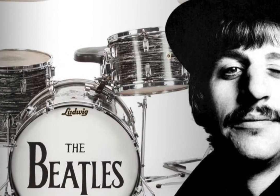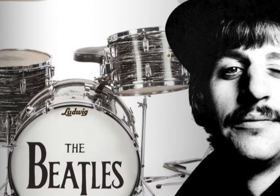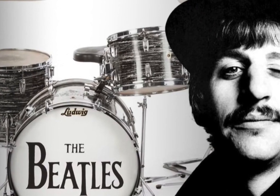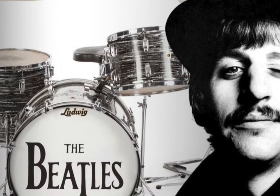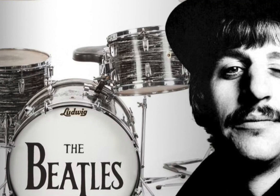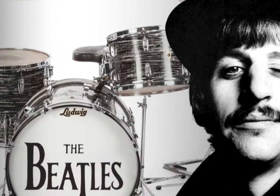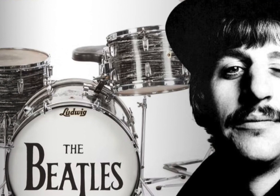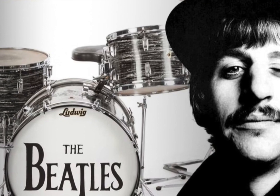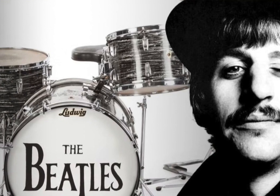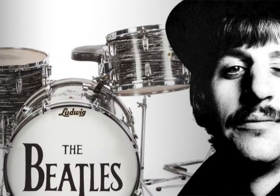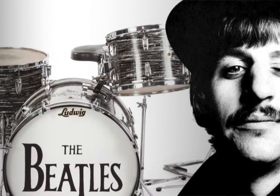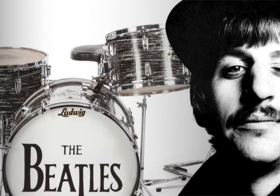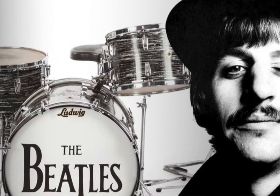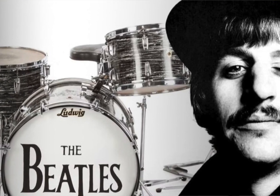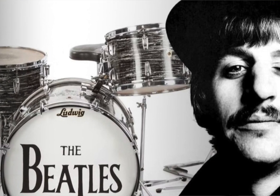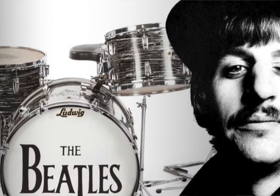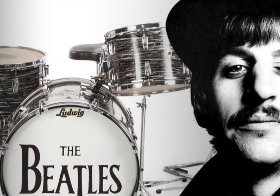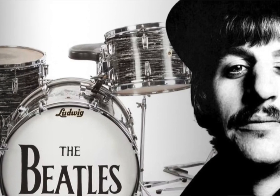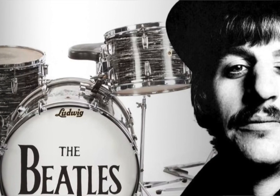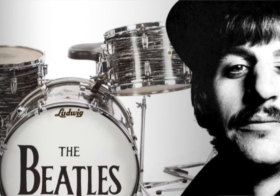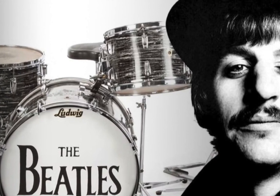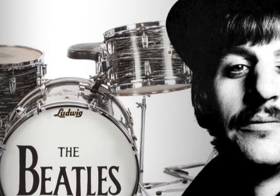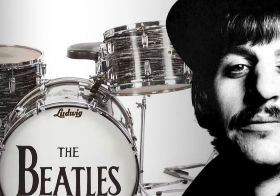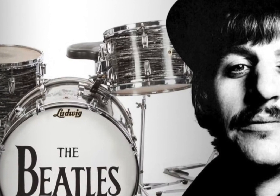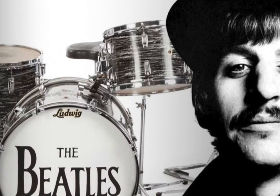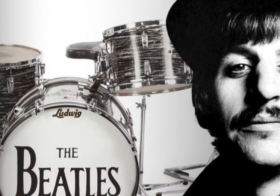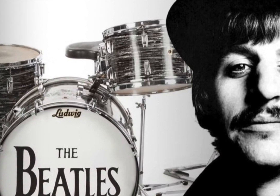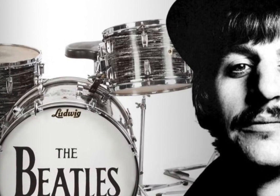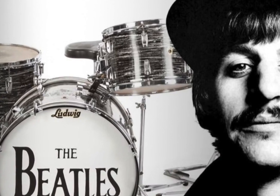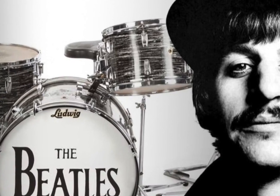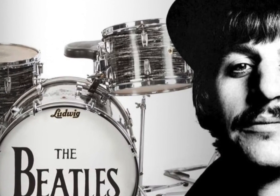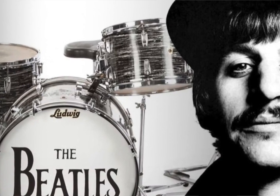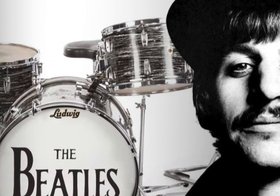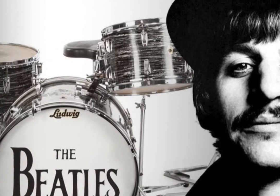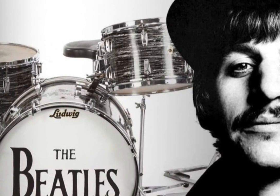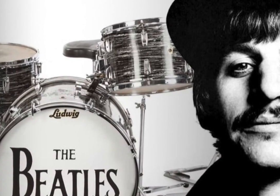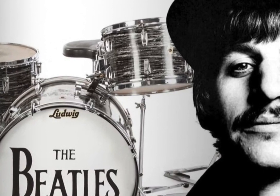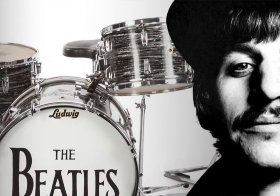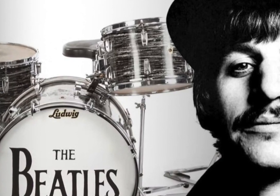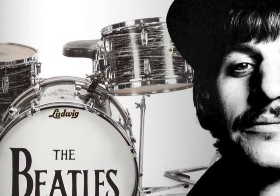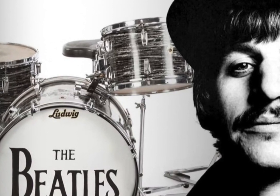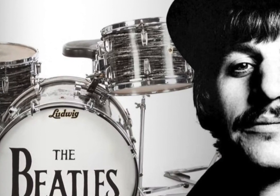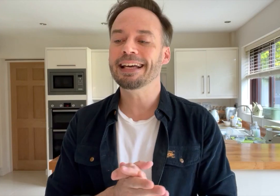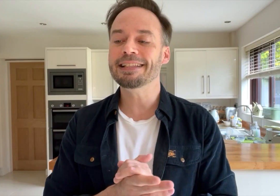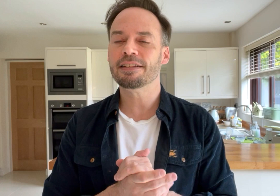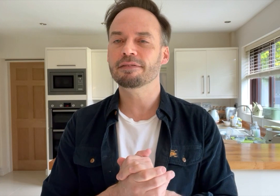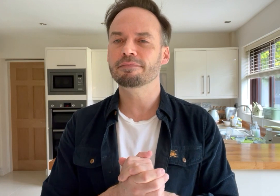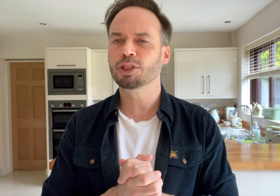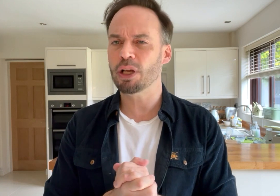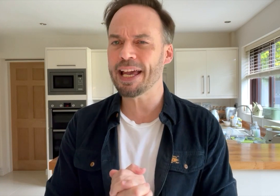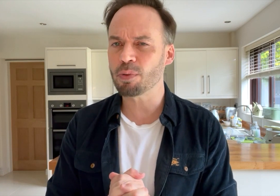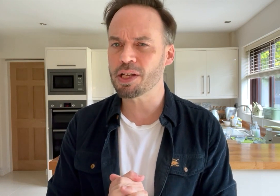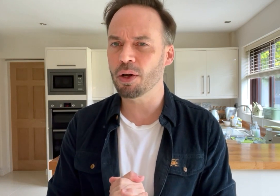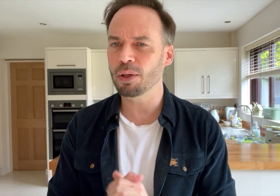may have heard of another beatles song which also features the drummer singing and do you want to guess what it's called